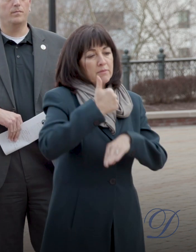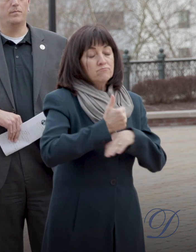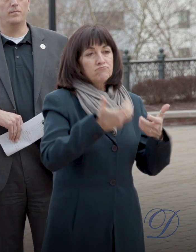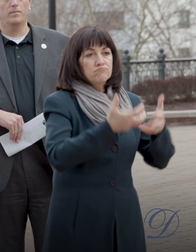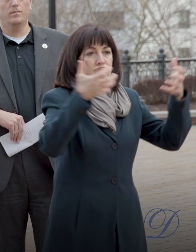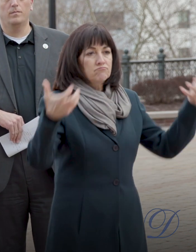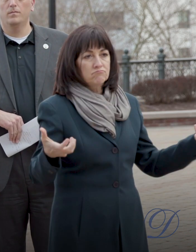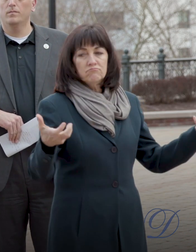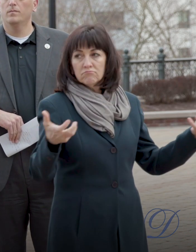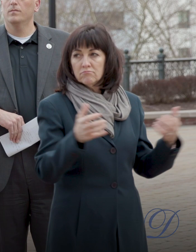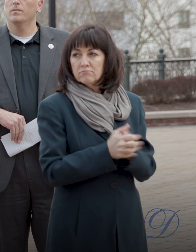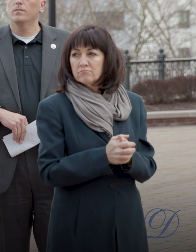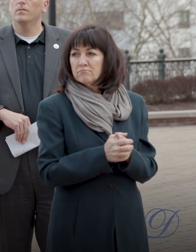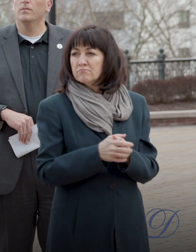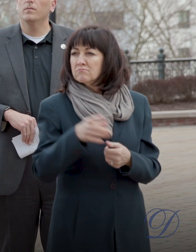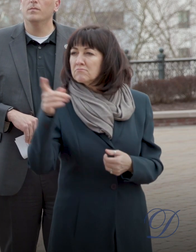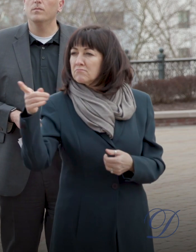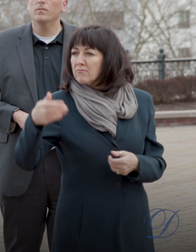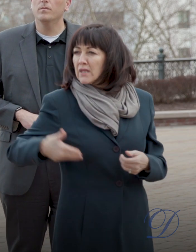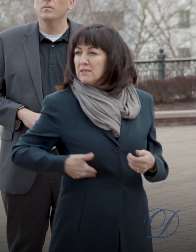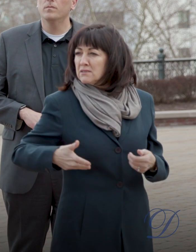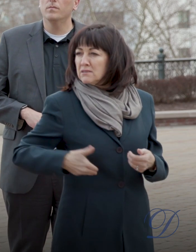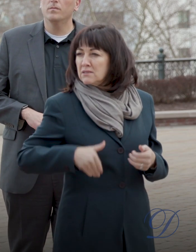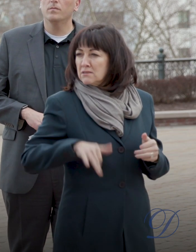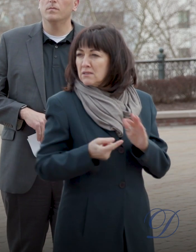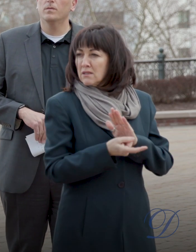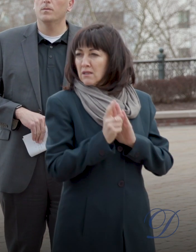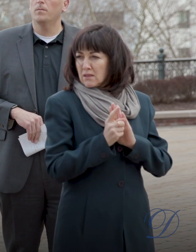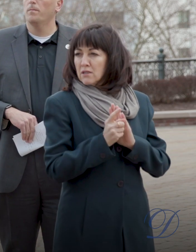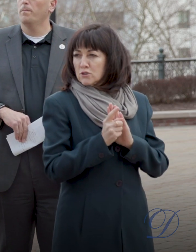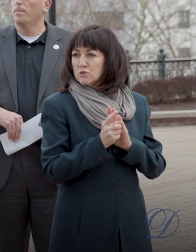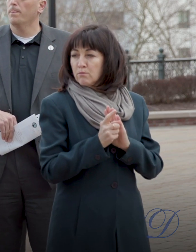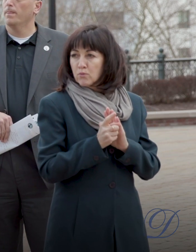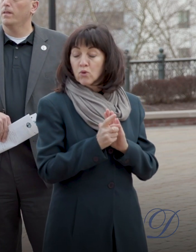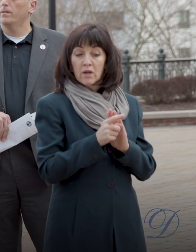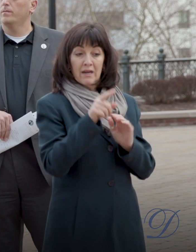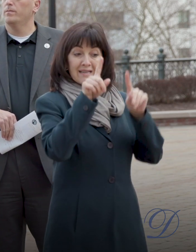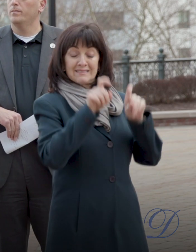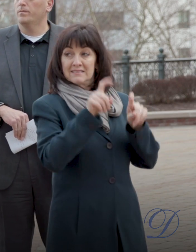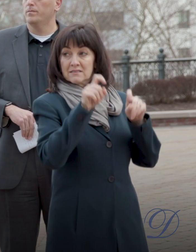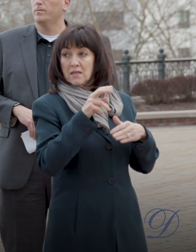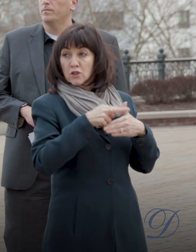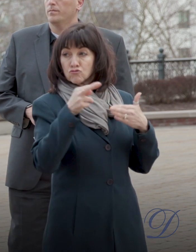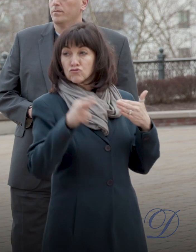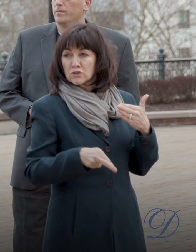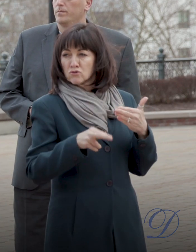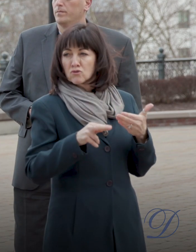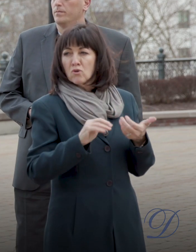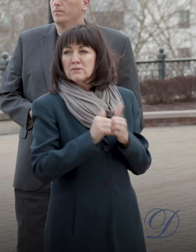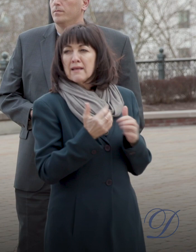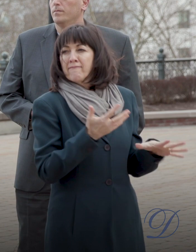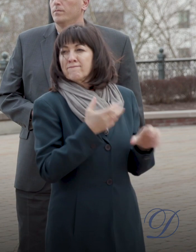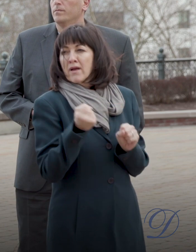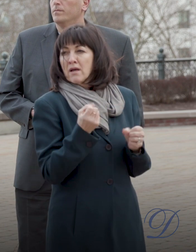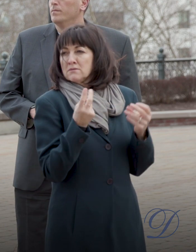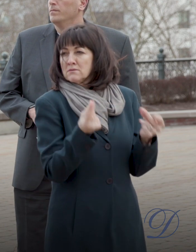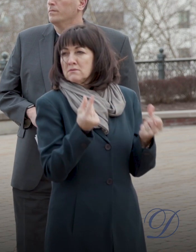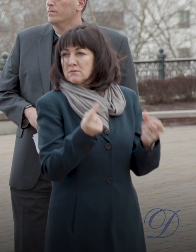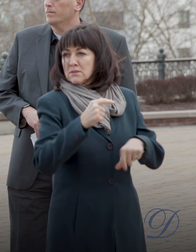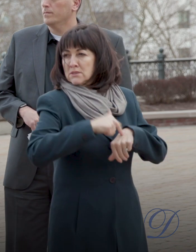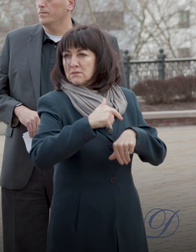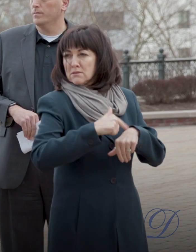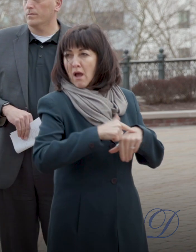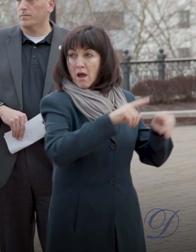places. Is there a sense at this point how quickly test results are being returned around to people? How long it's taking people to learn whether or not